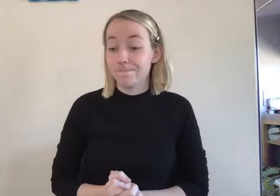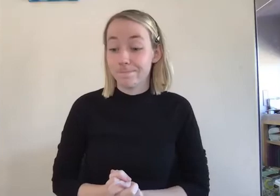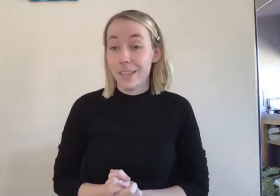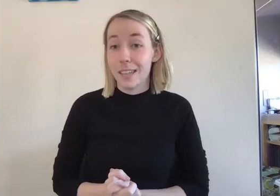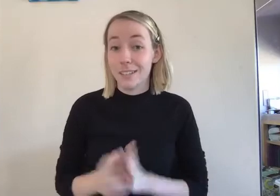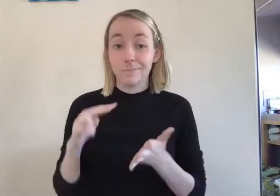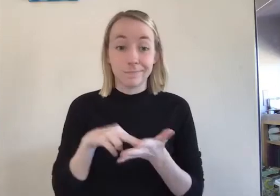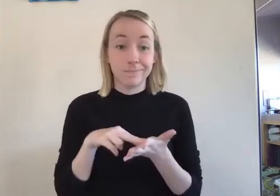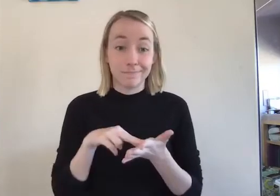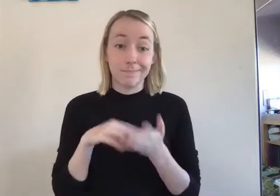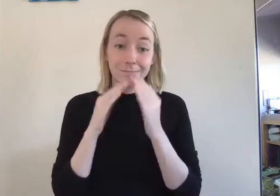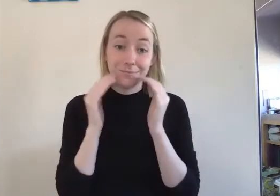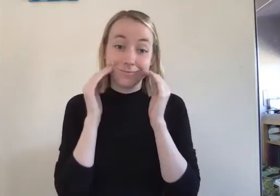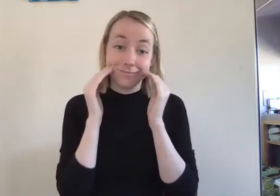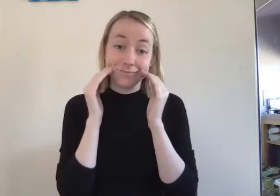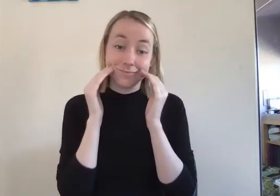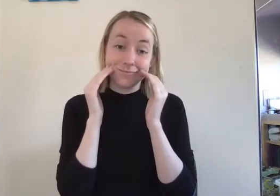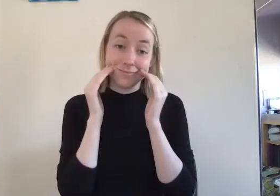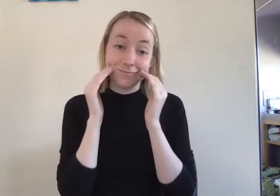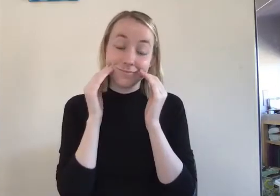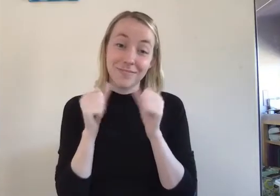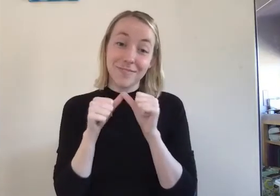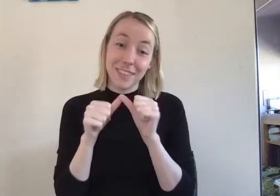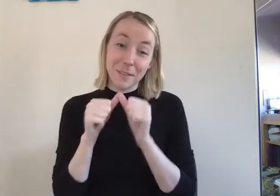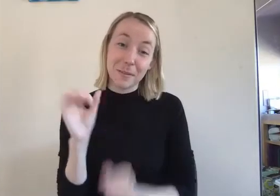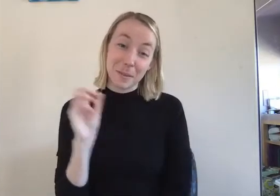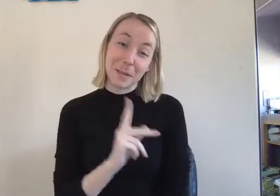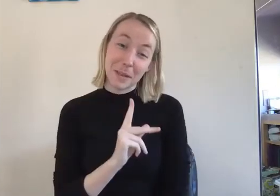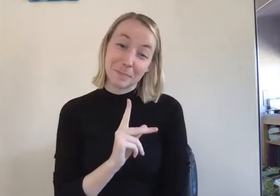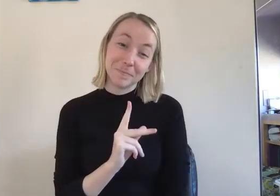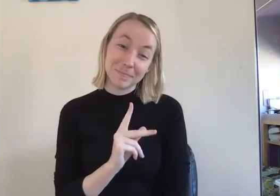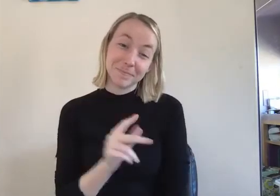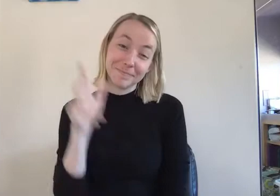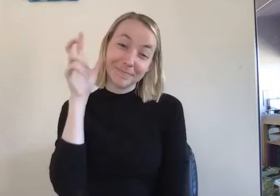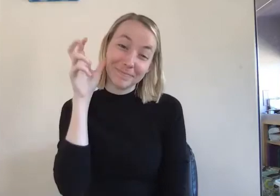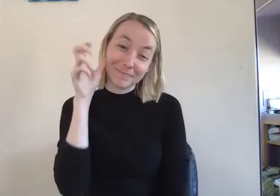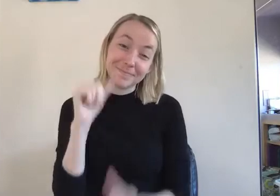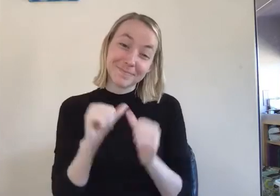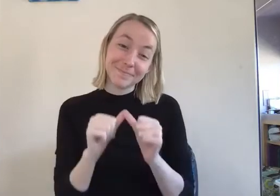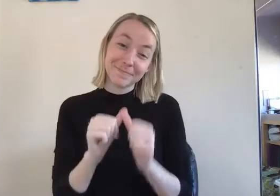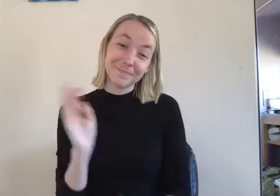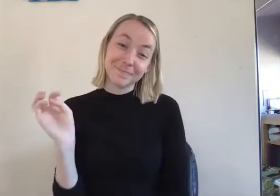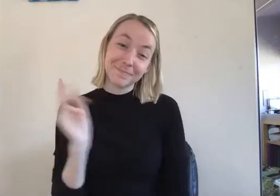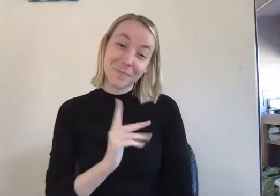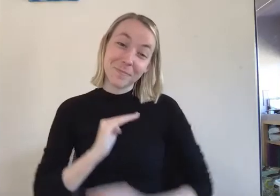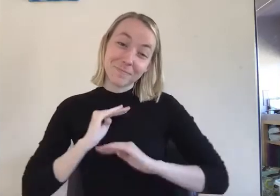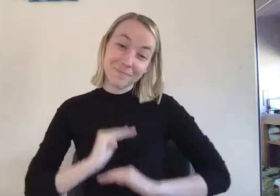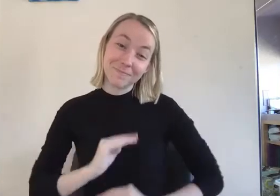just had that funky smile saying, like, keep coming back. that really calm, like,